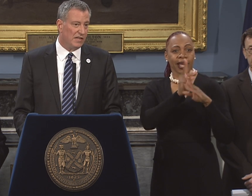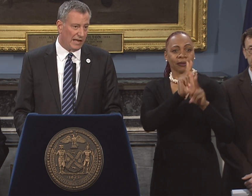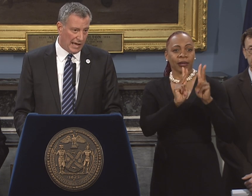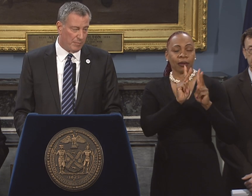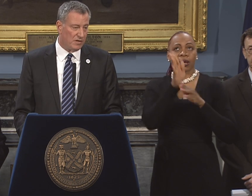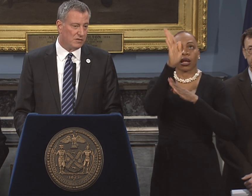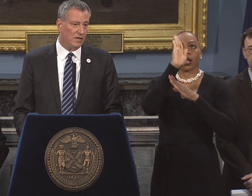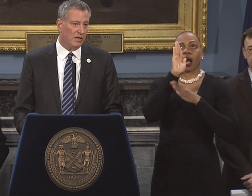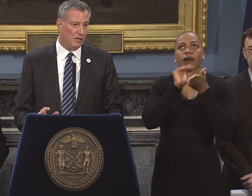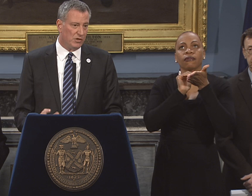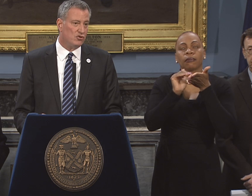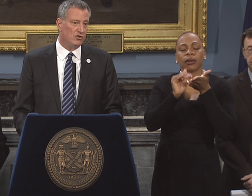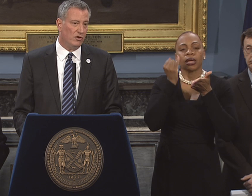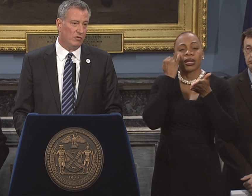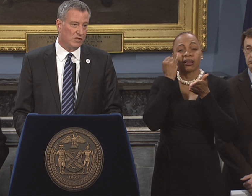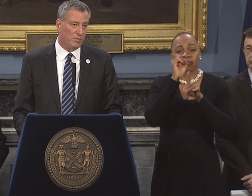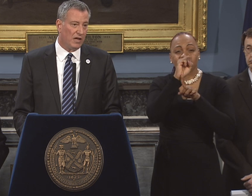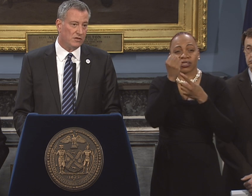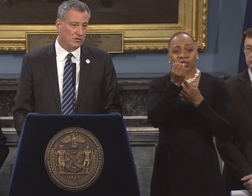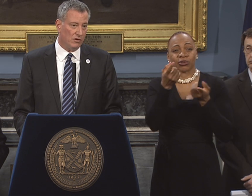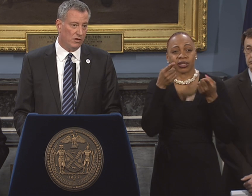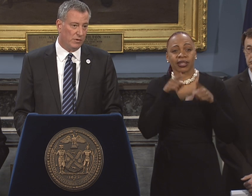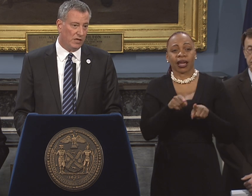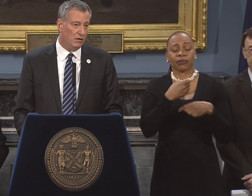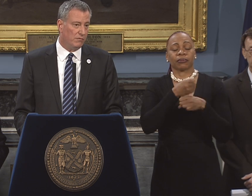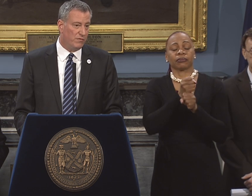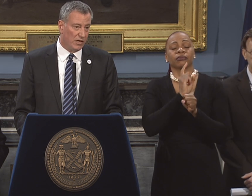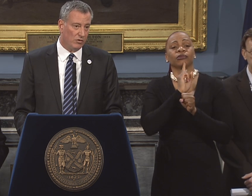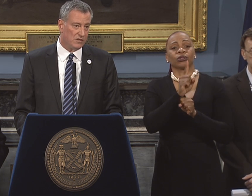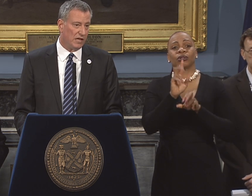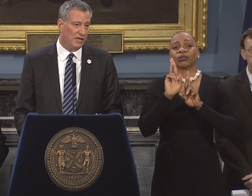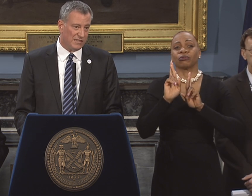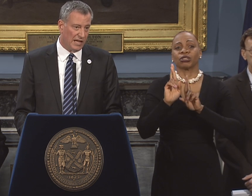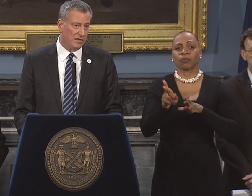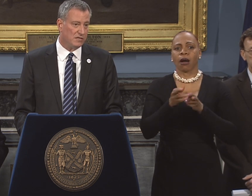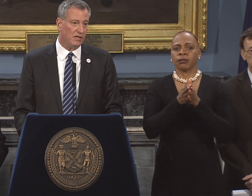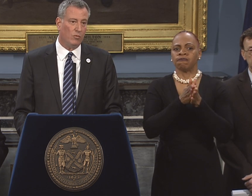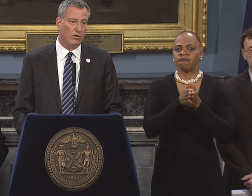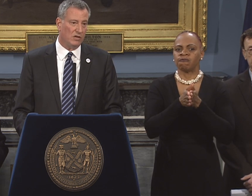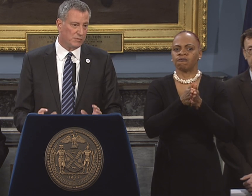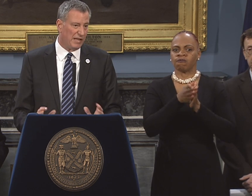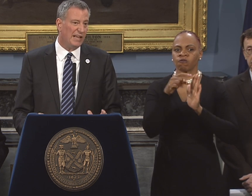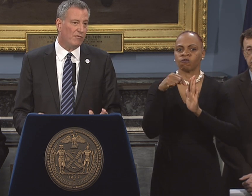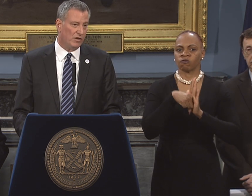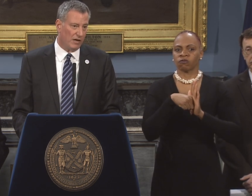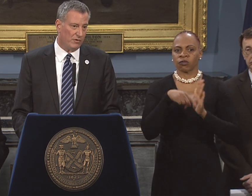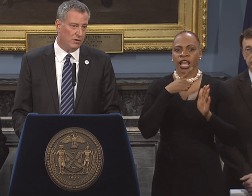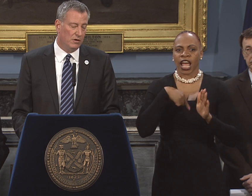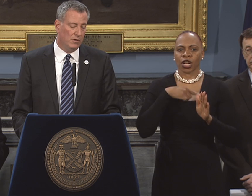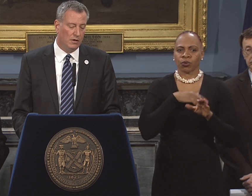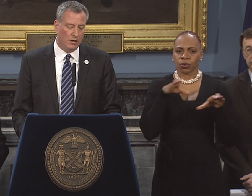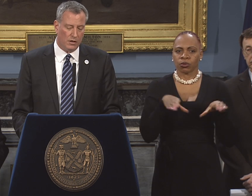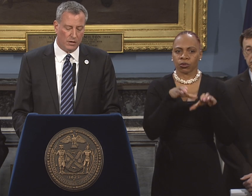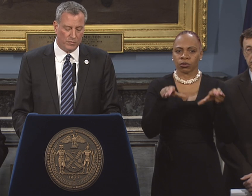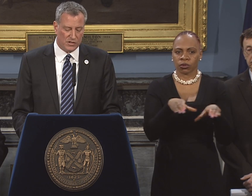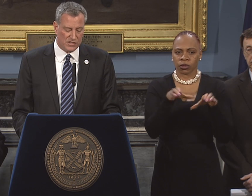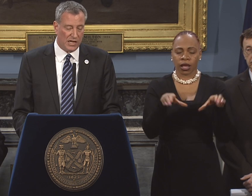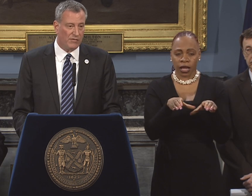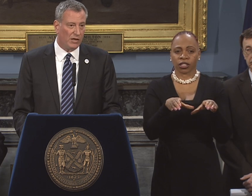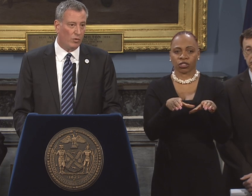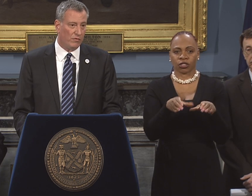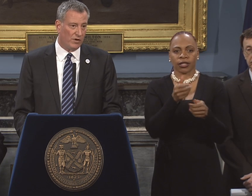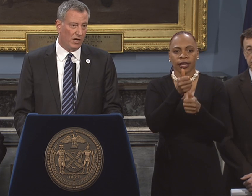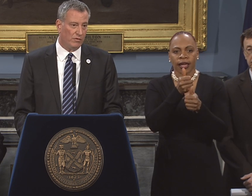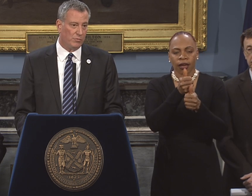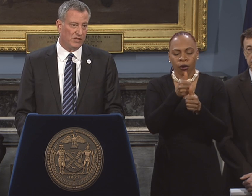an incident happens, that they can be assured the response is going to be vigorous and intense, and that we're going to expend every effort to